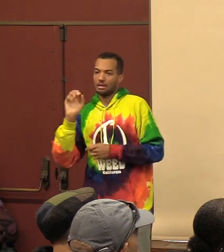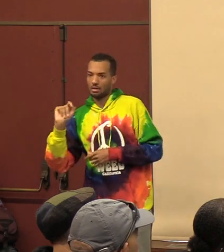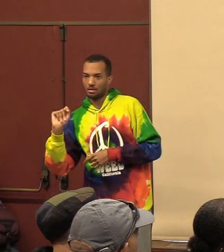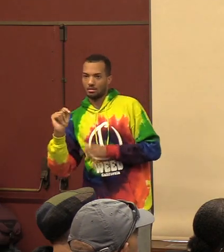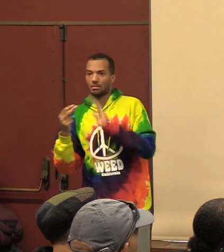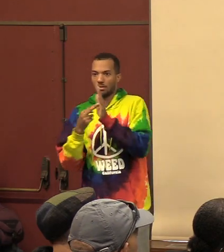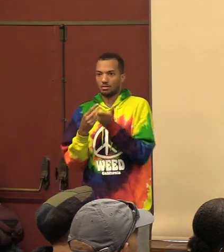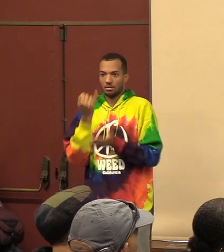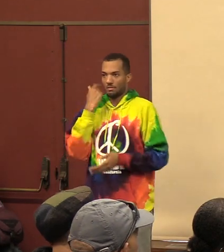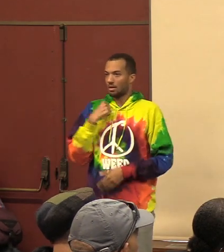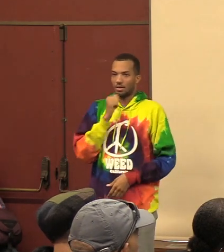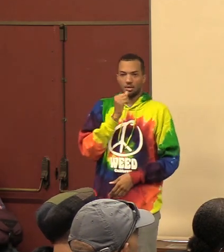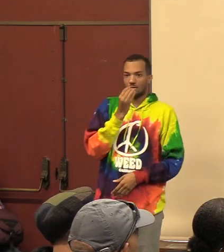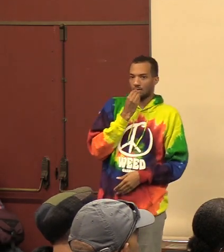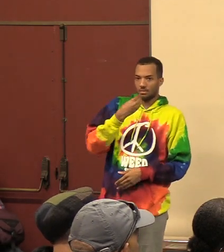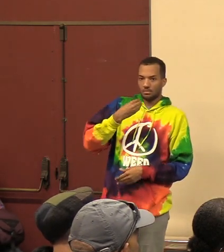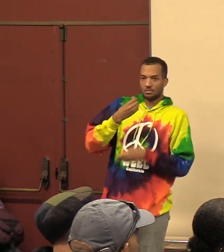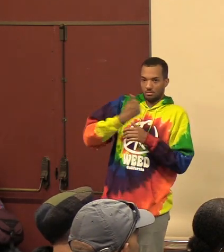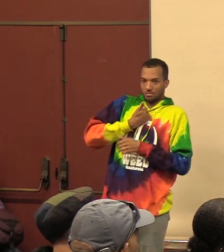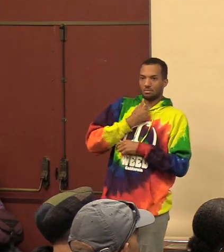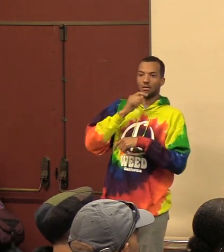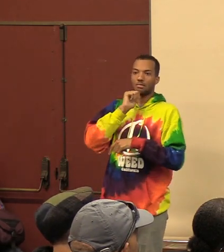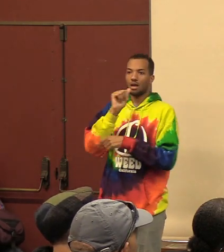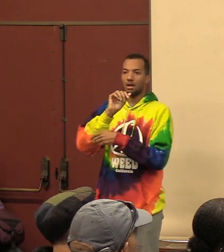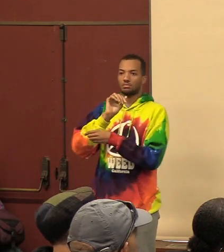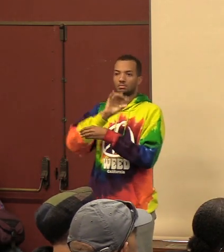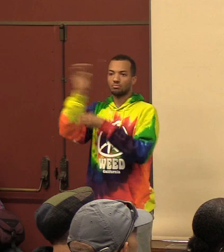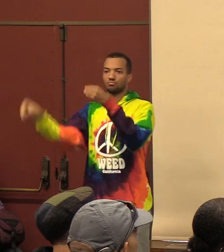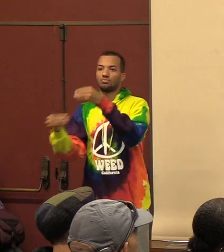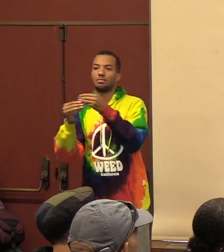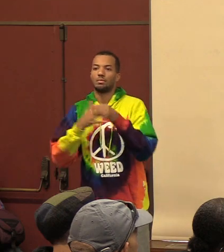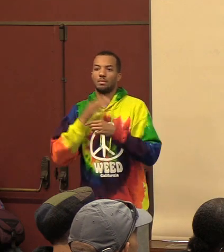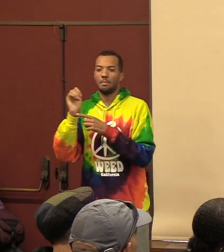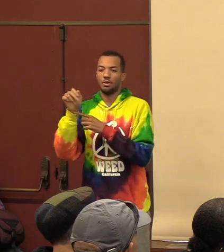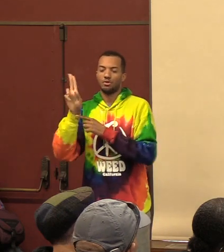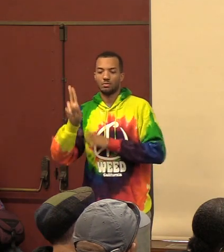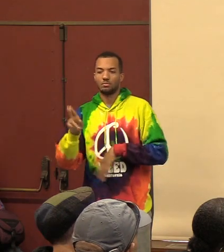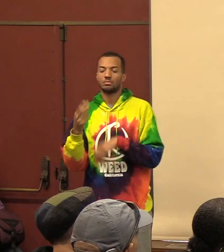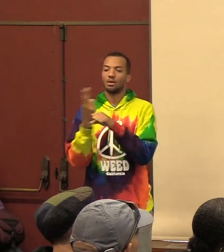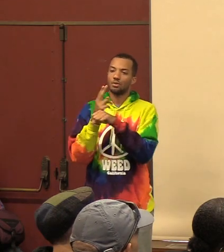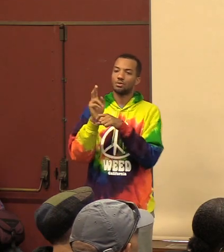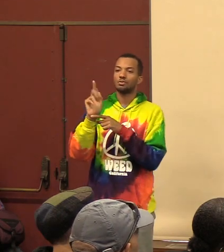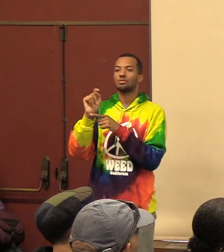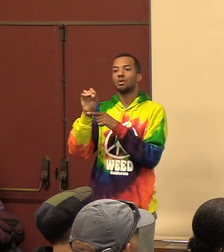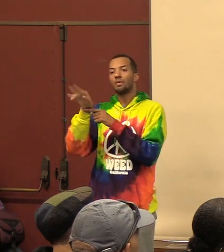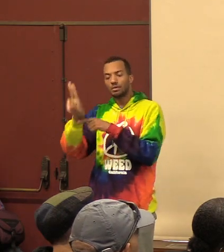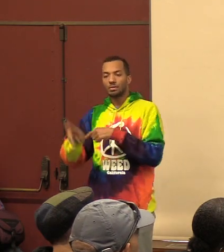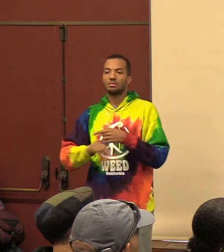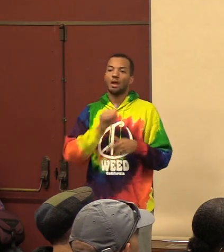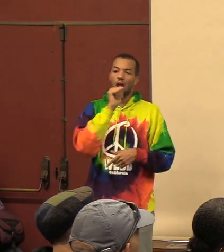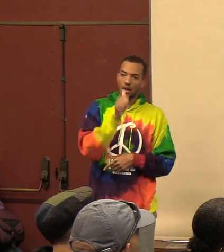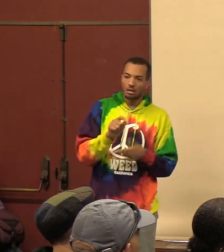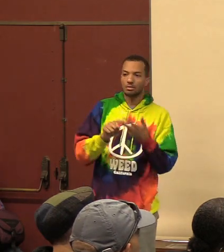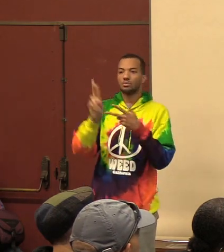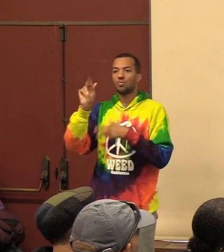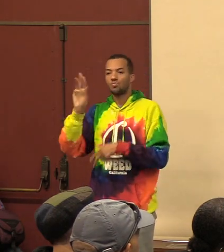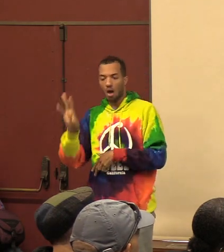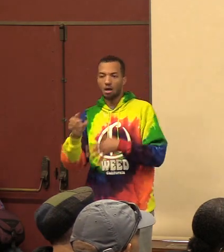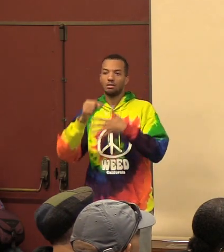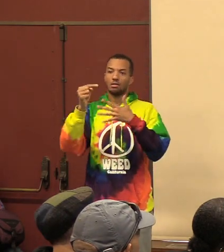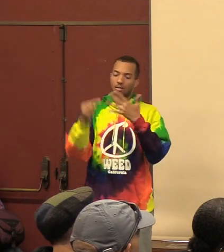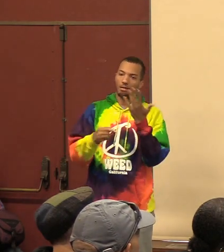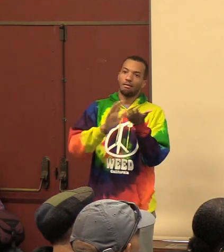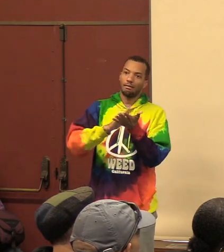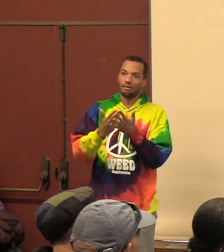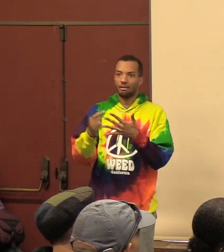tofu. I make a sauces out of some silken tofu. I use a lot of nuts. I make raw dishes. I make